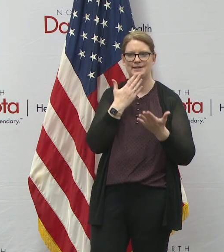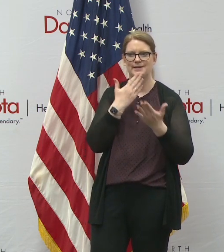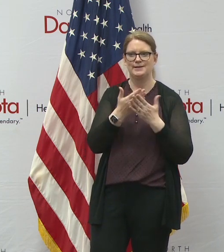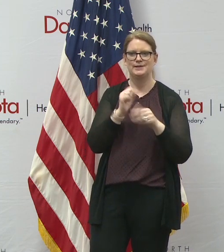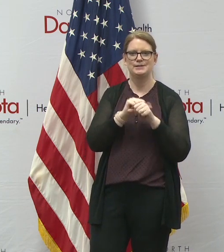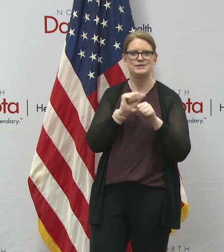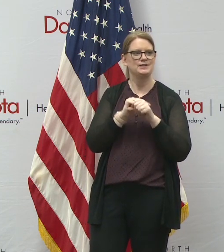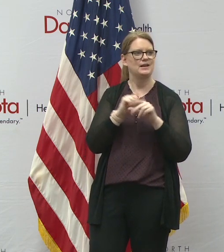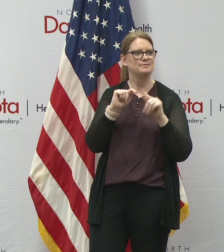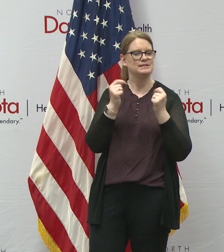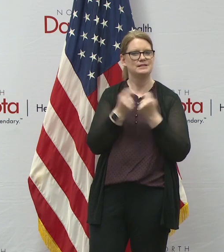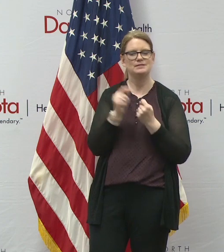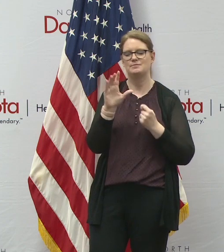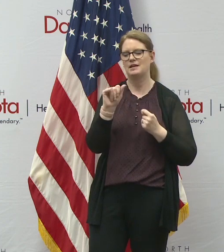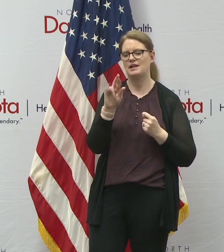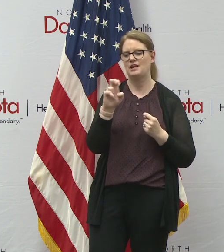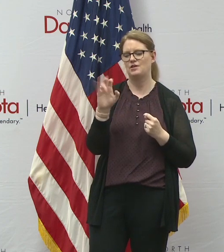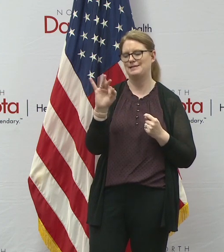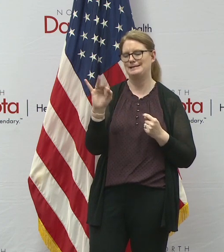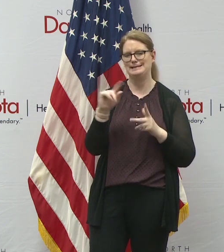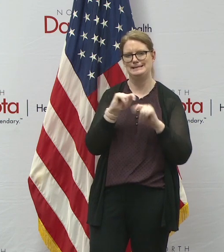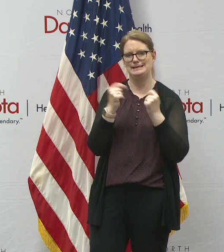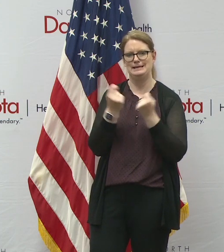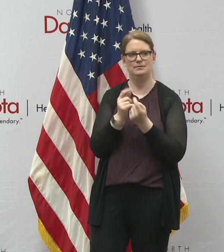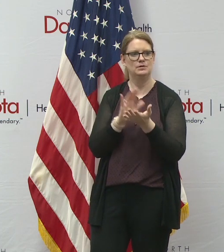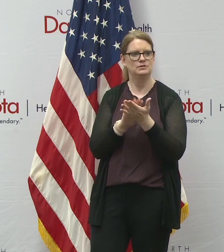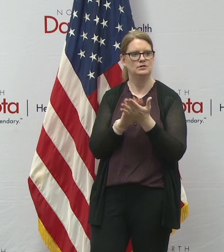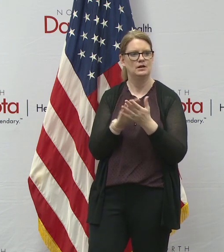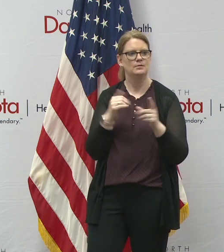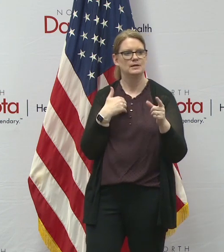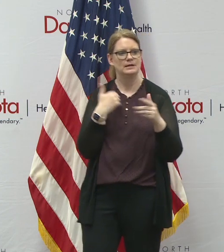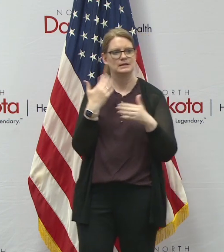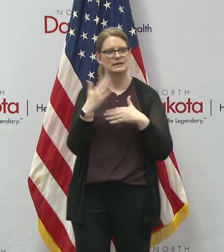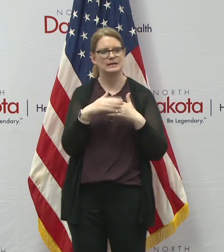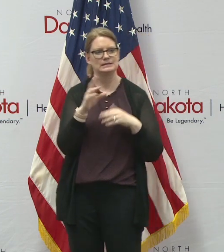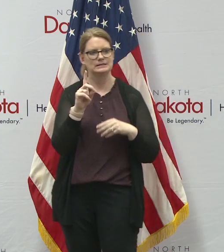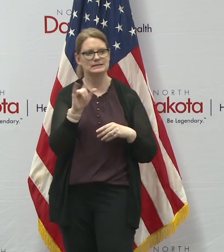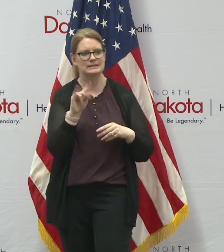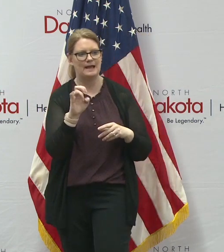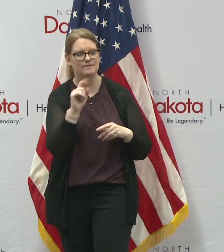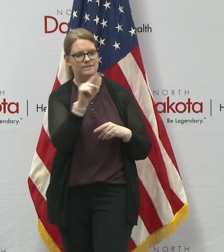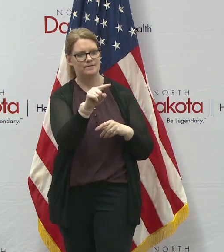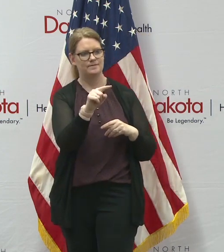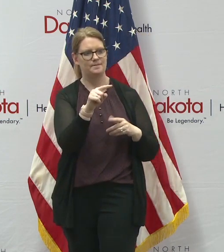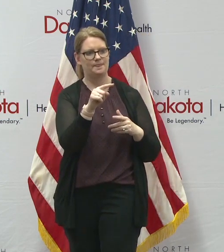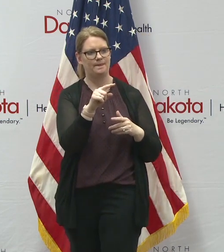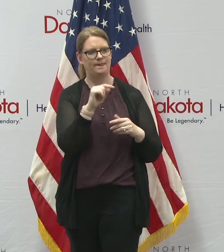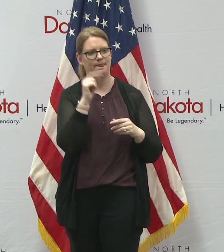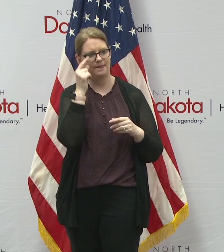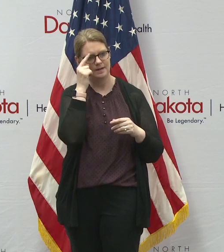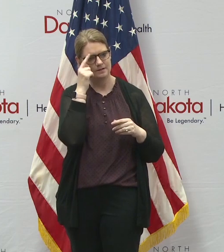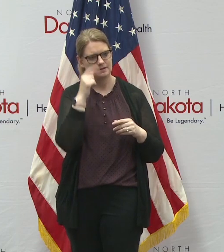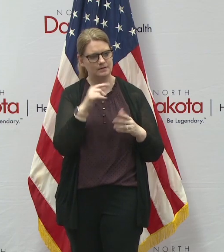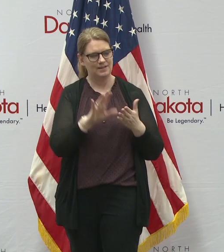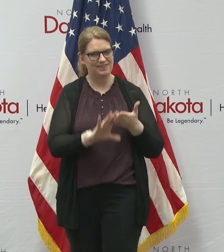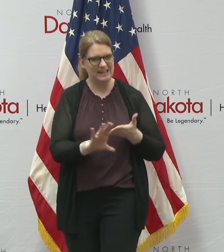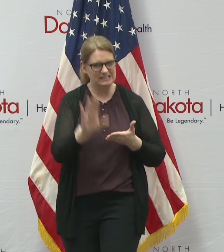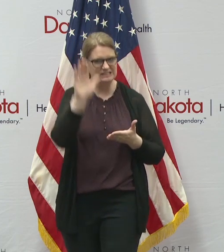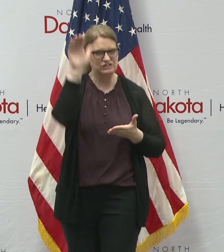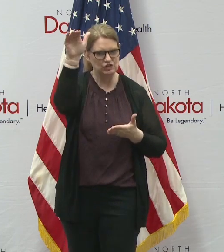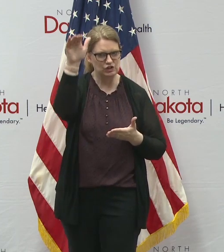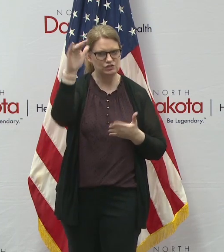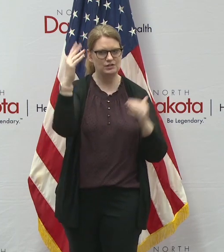go, Care-19 team. Okay, who's next? Was it Dave? Just to talk a little bit about the surge level